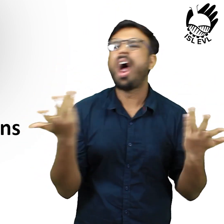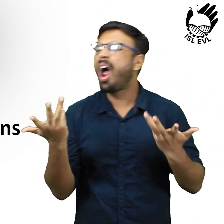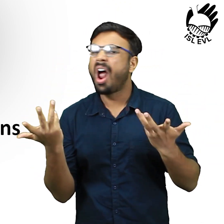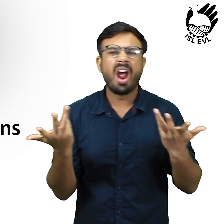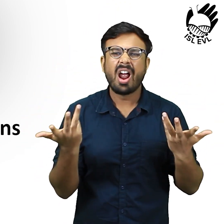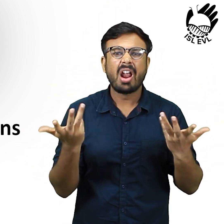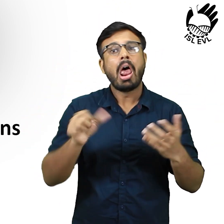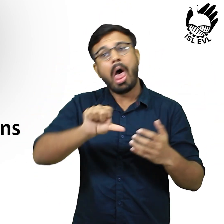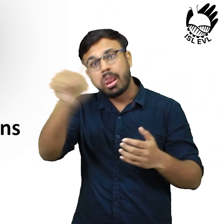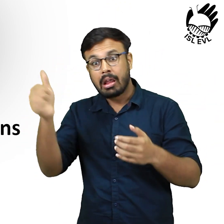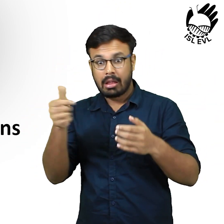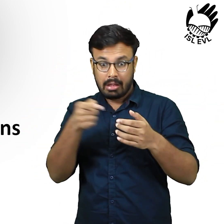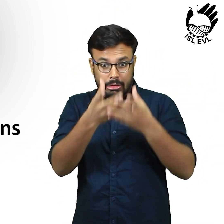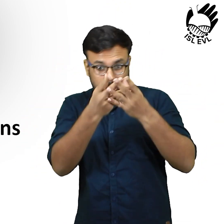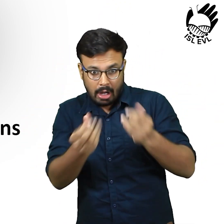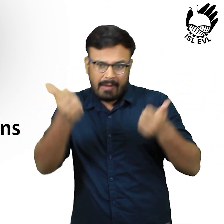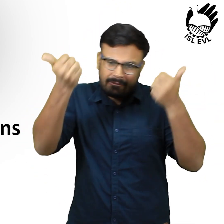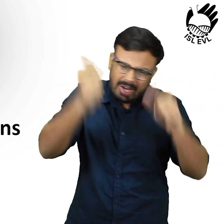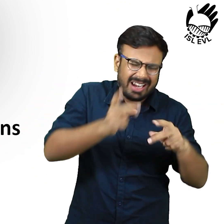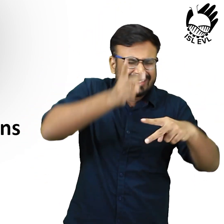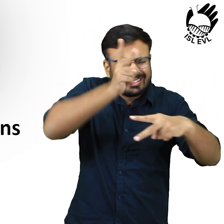This is done by dissolving the sample in a hot liquid,